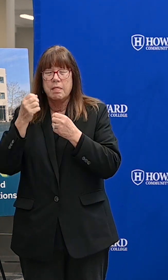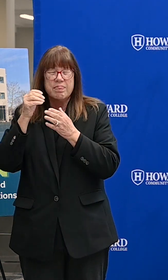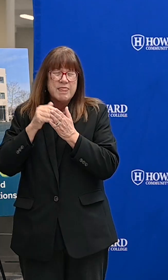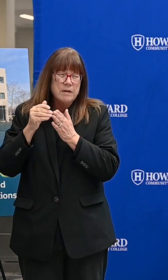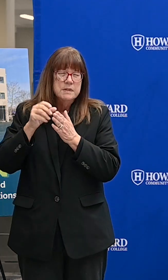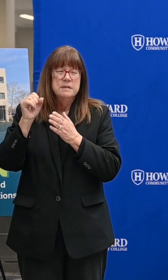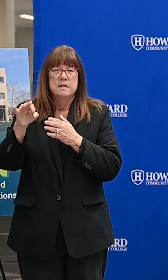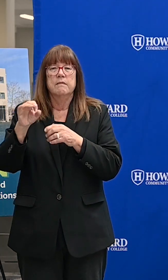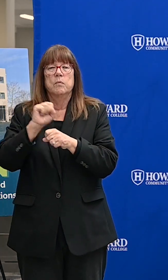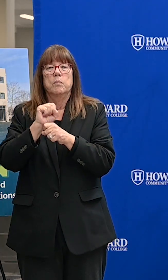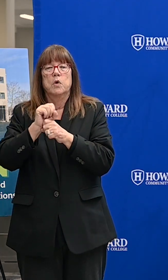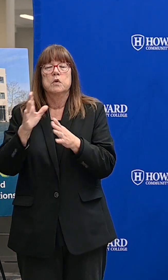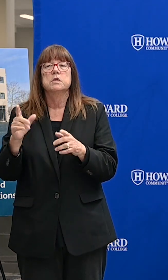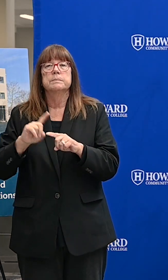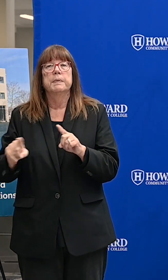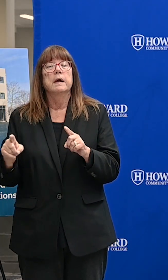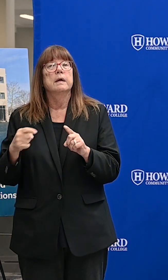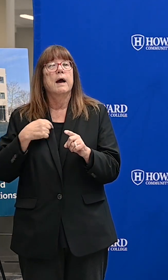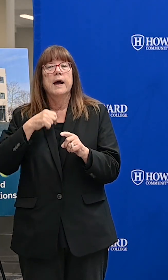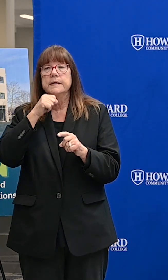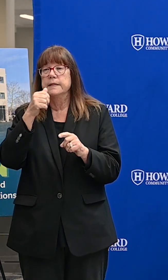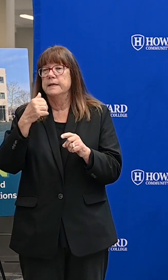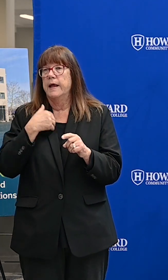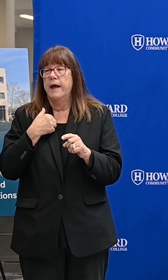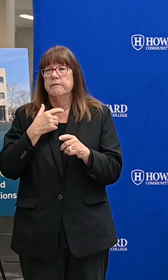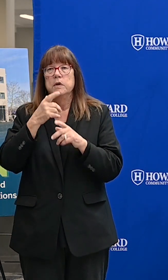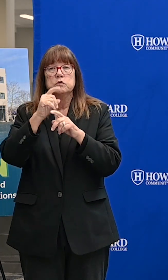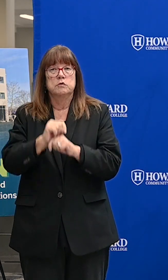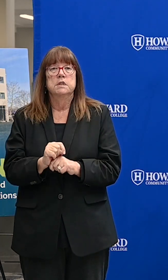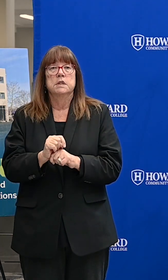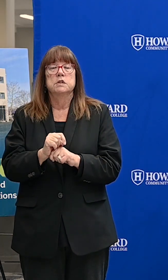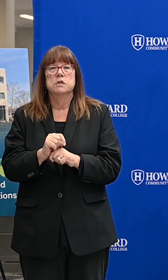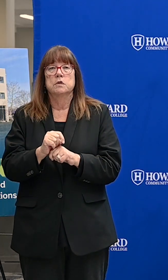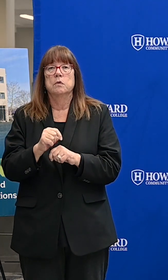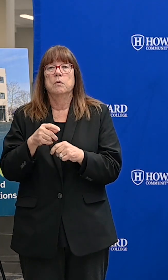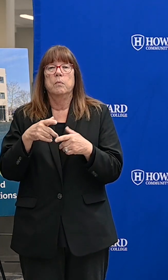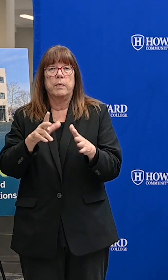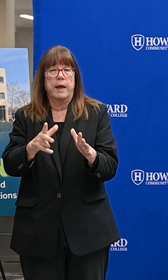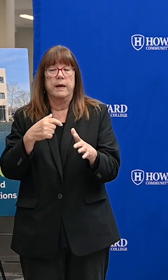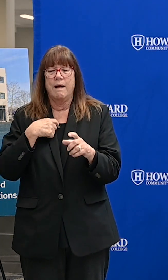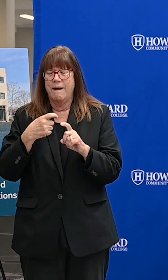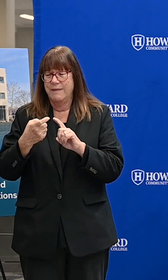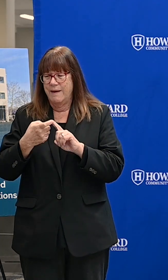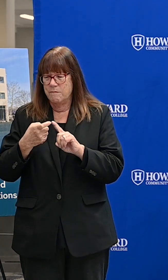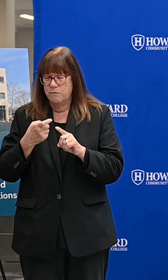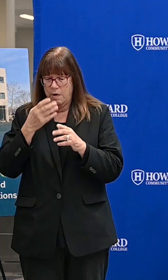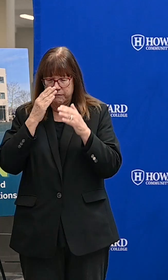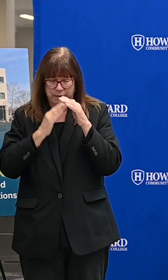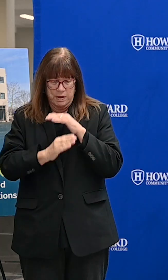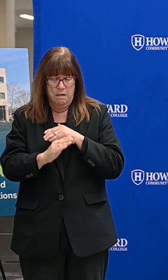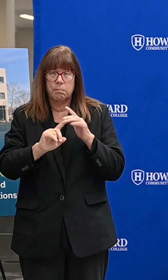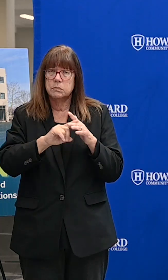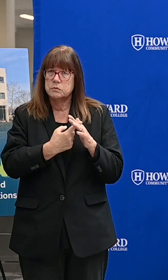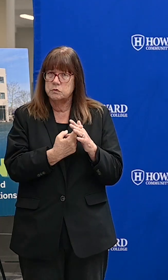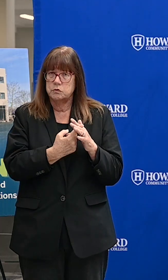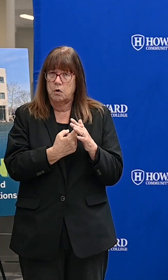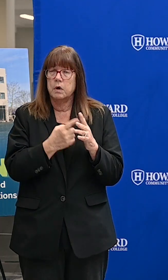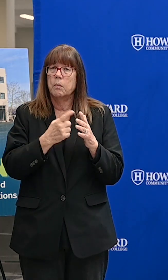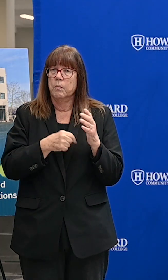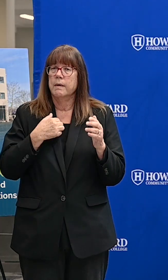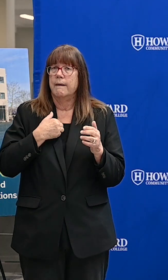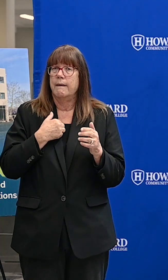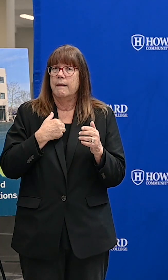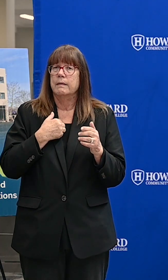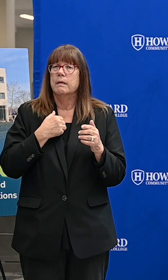employees. But I did not have a traditional path. I came from humble beginnings. What I had